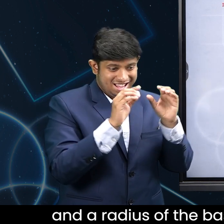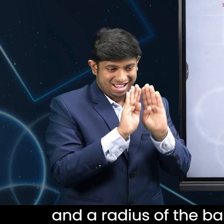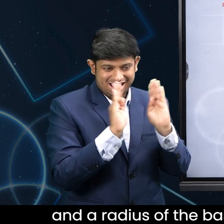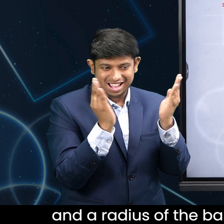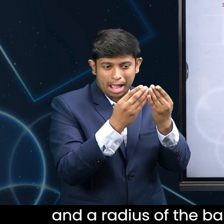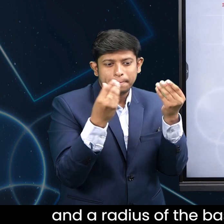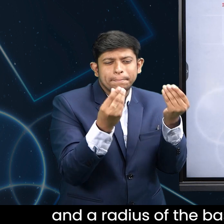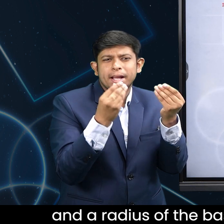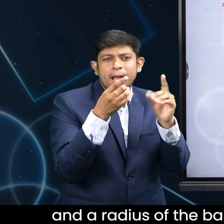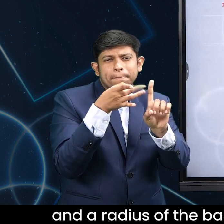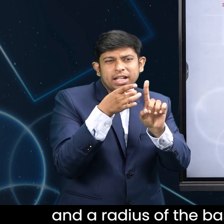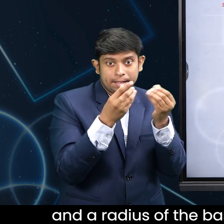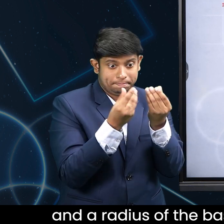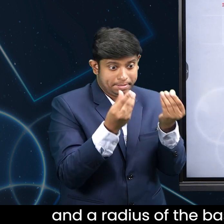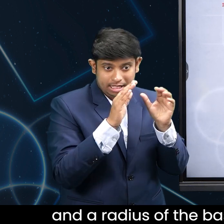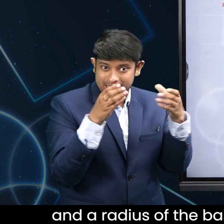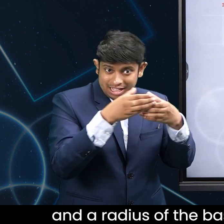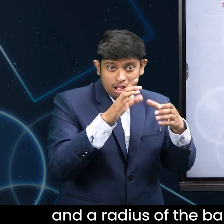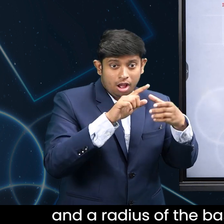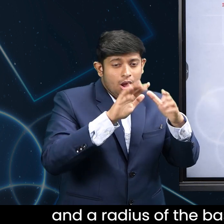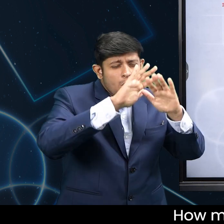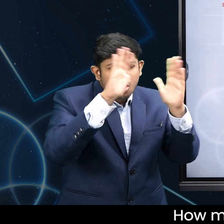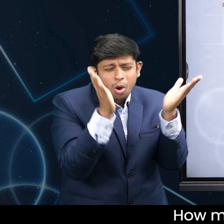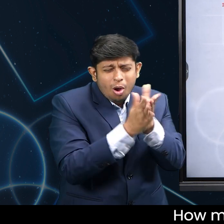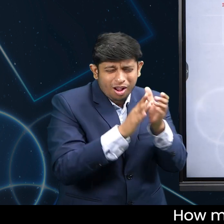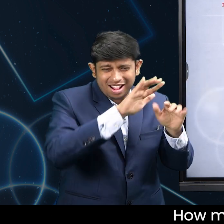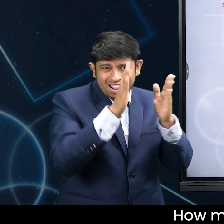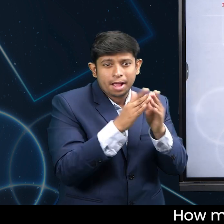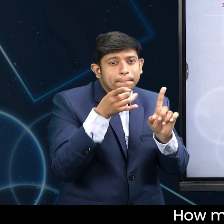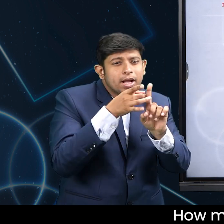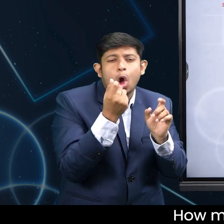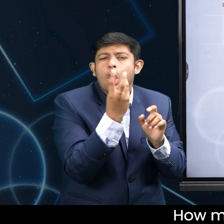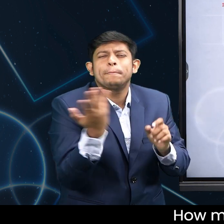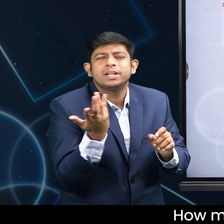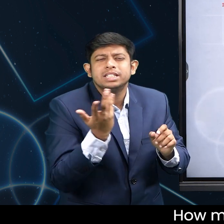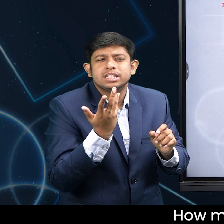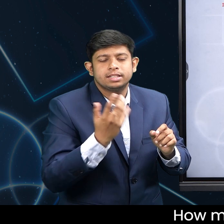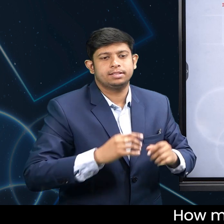is made up of a thick metal sheet. How much metal sheet is required?